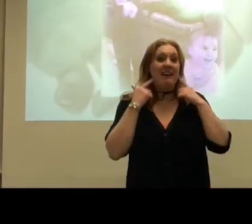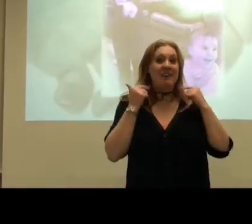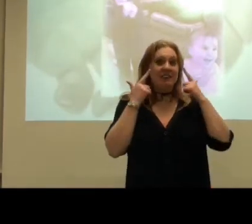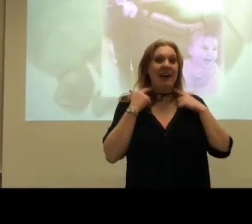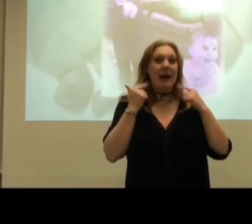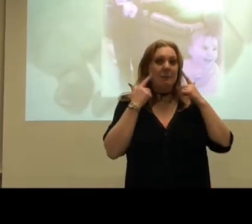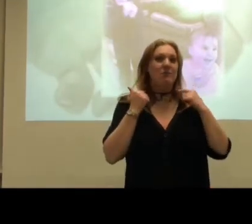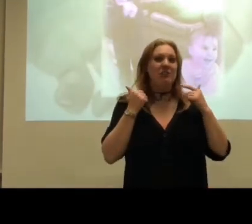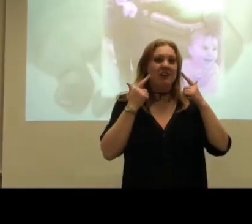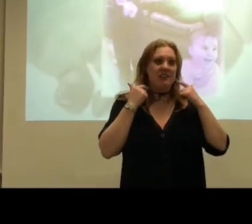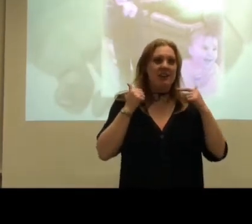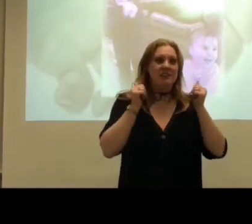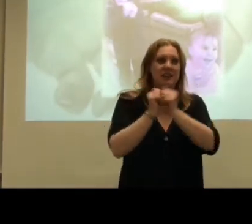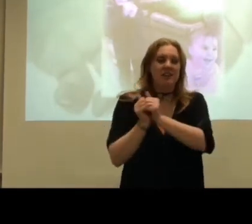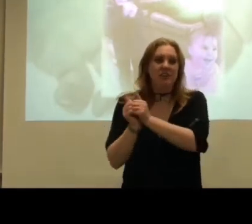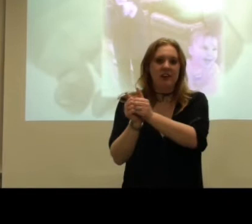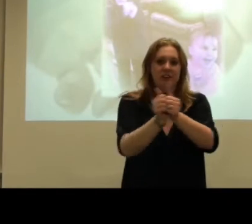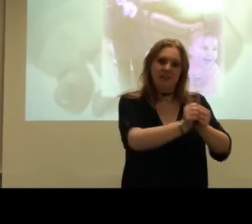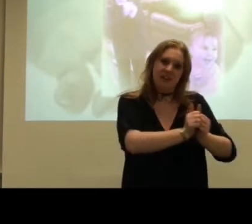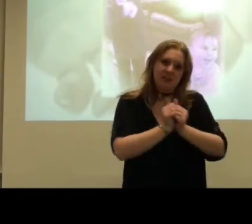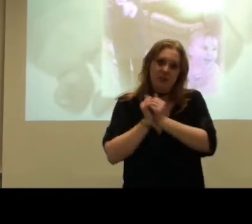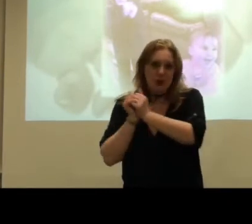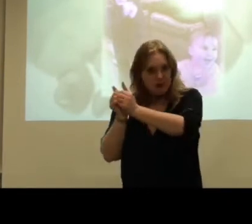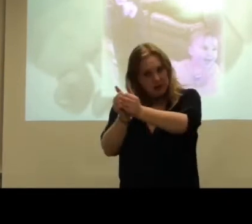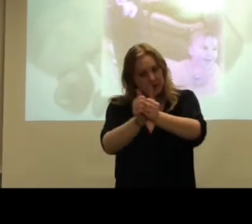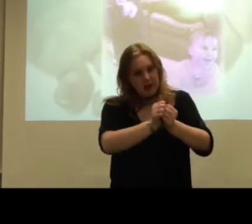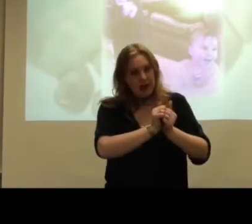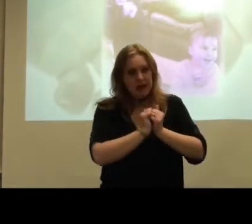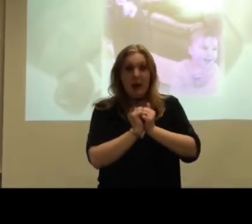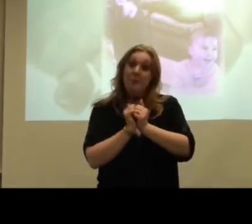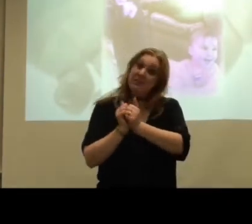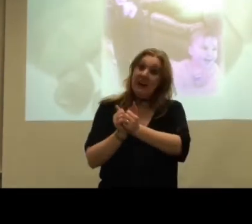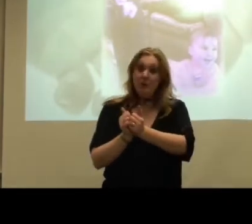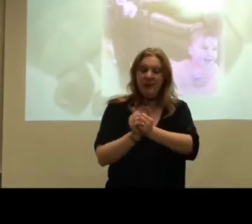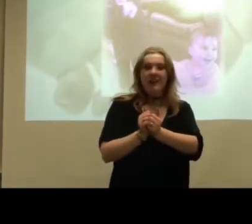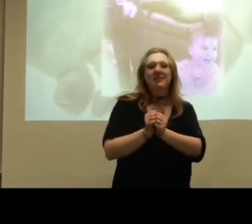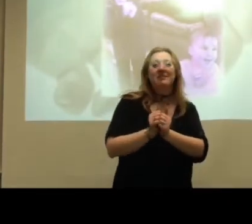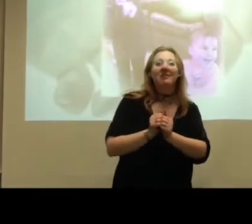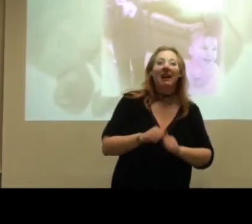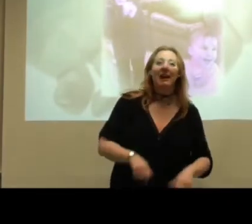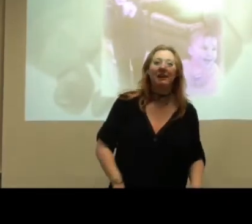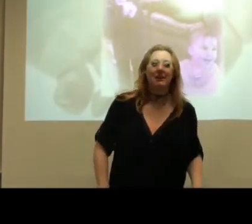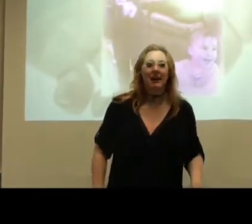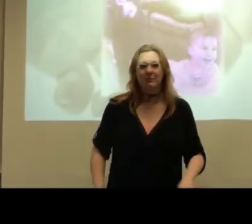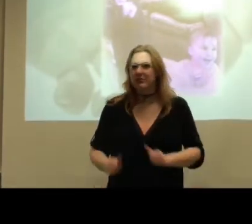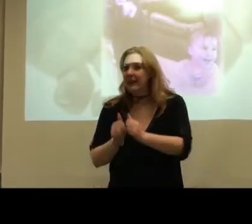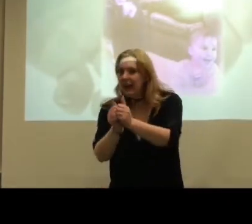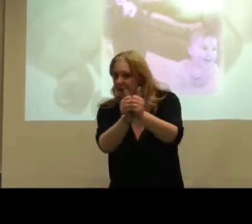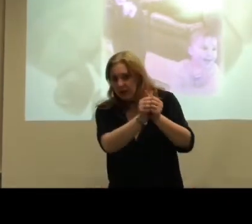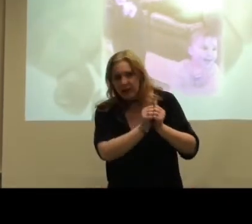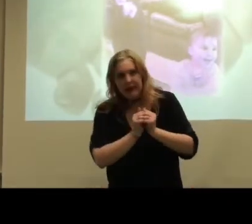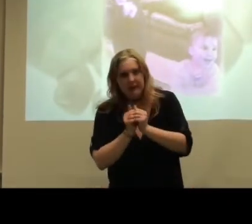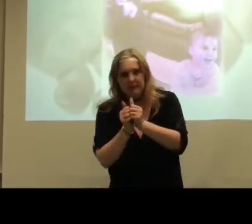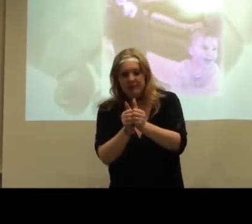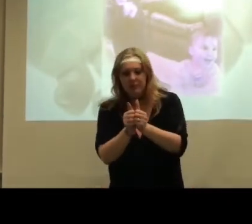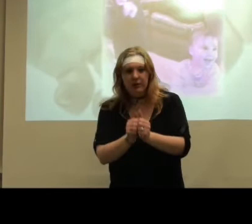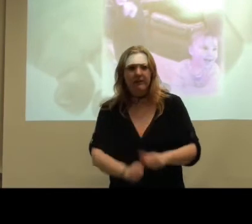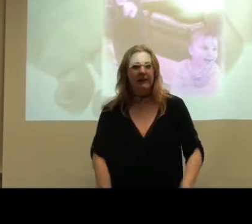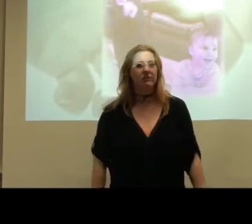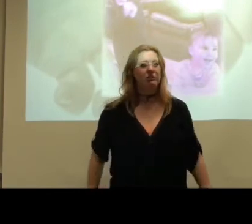laughing time, she does this, and she does this for come sign with us, and together, and this sort of thing. So